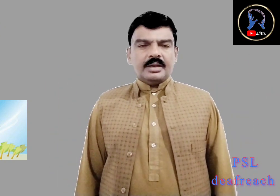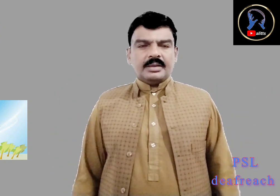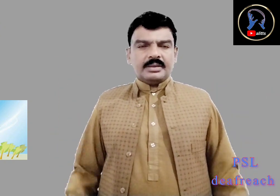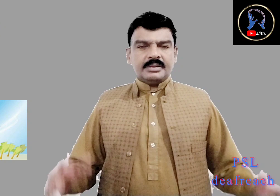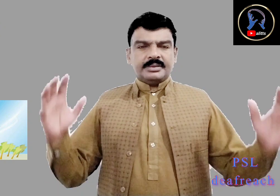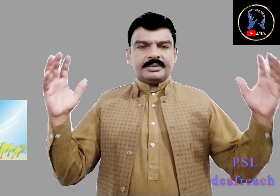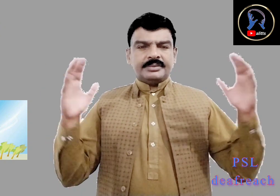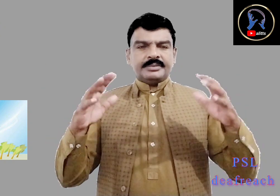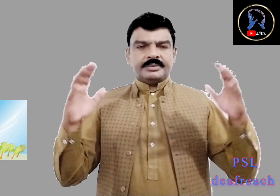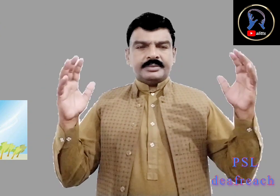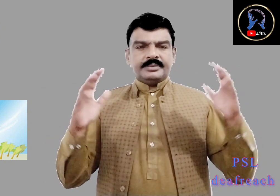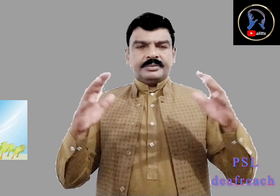air